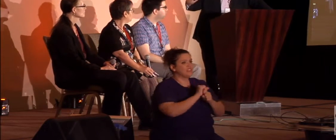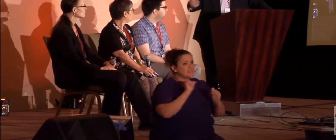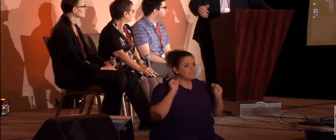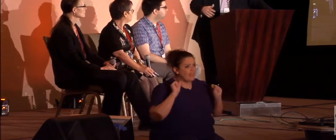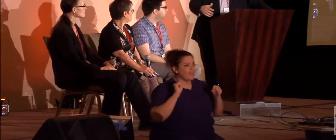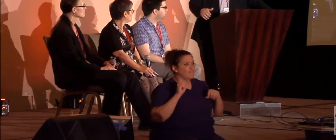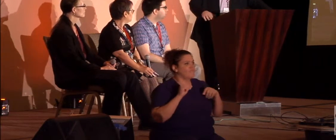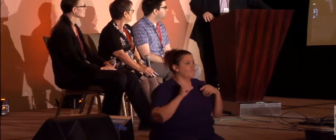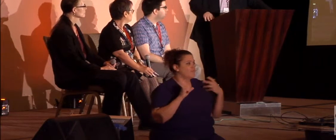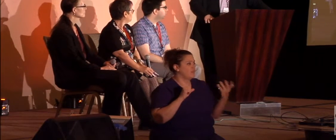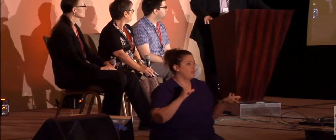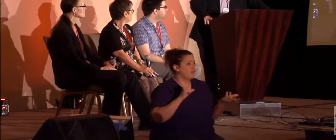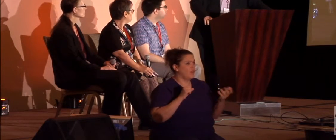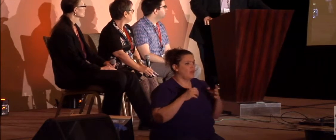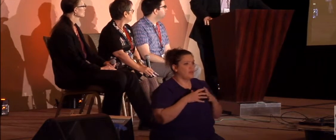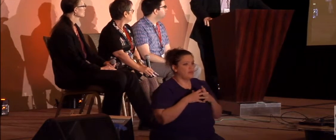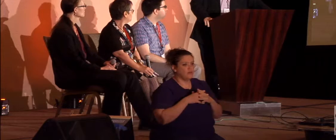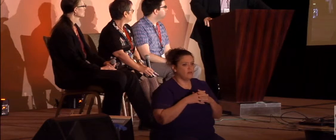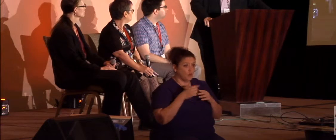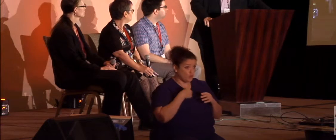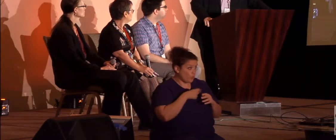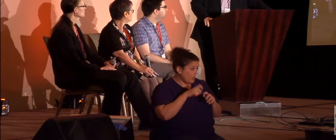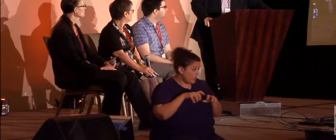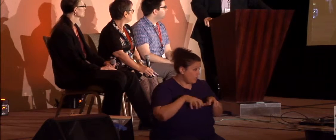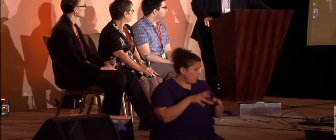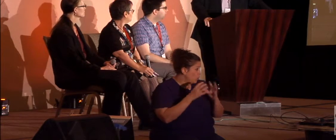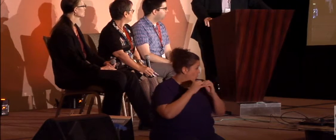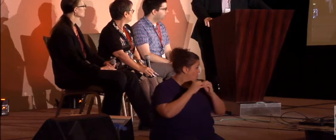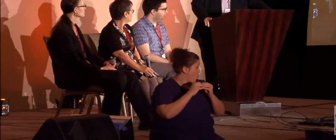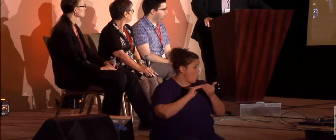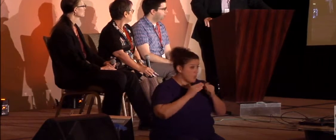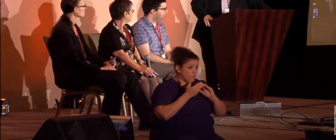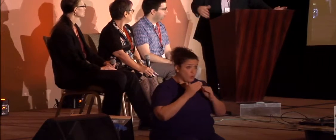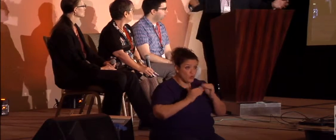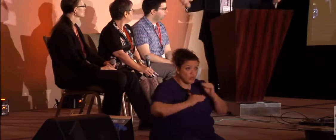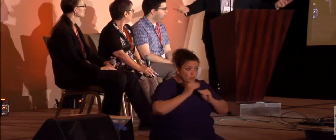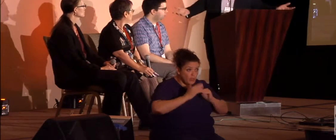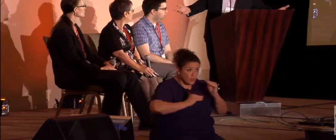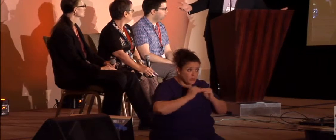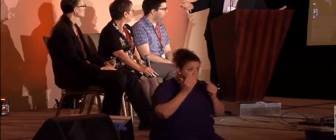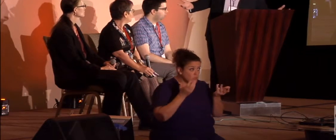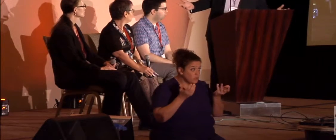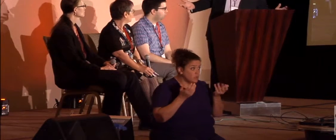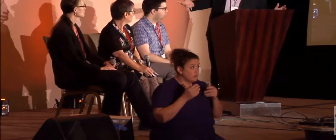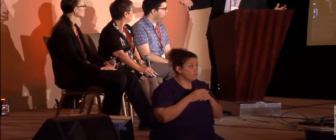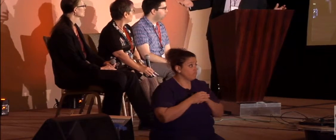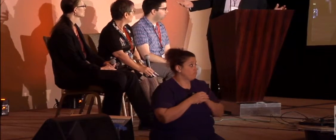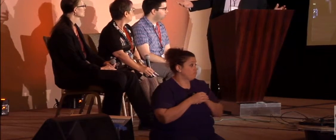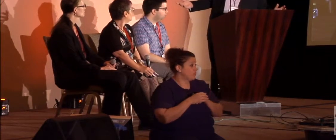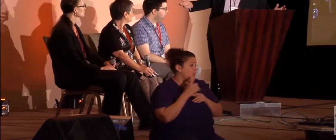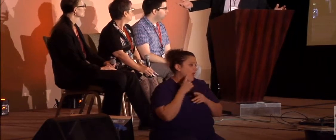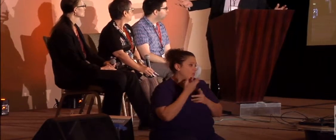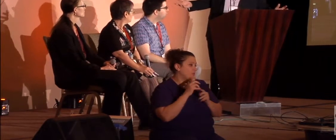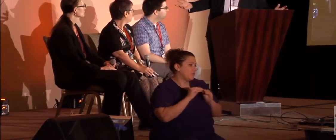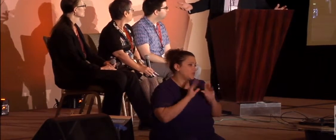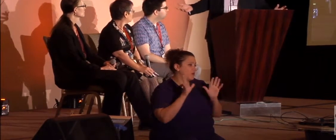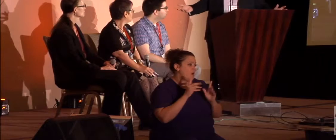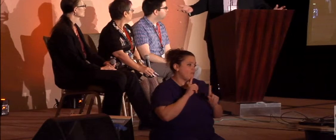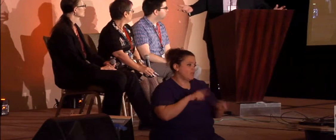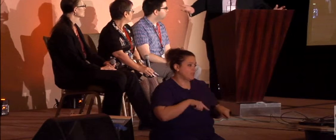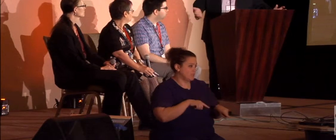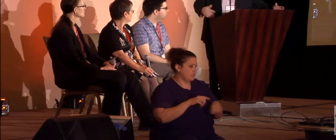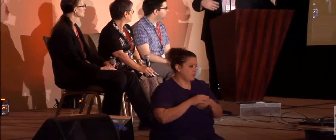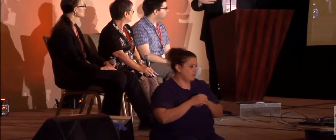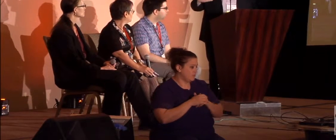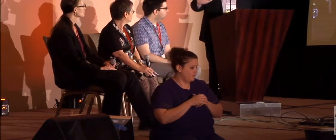community. Do we need to be doing more community building, and do we still need, I think that probably is an obvious answer, that we need to be doing